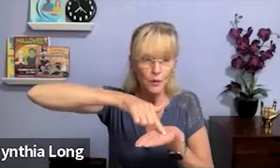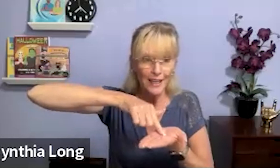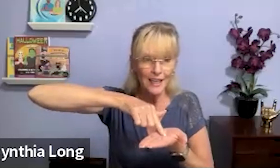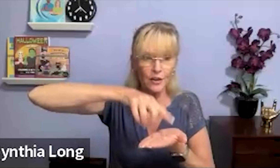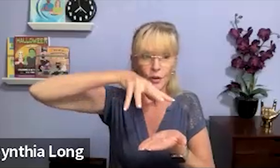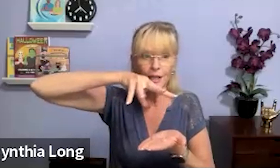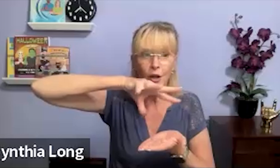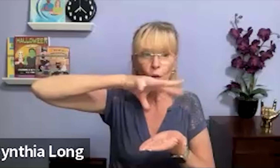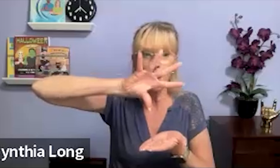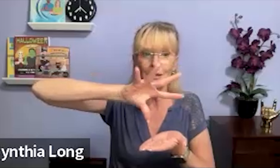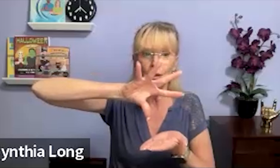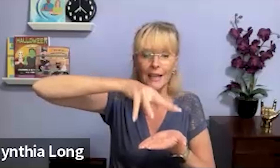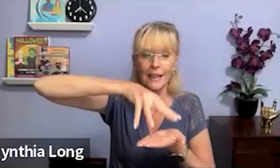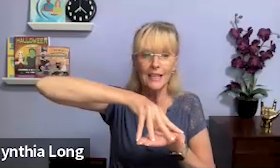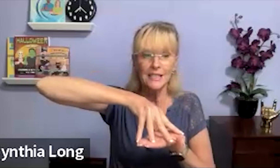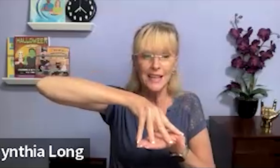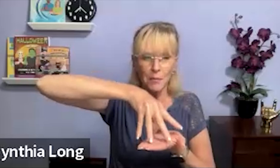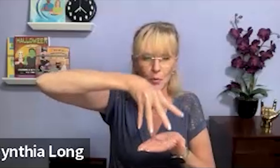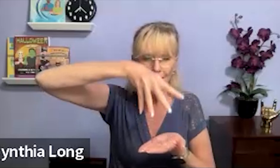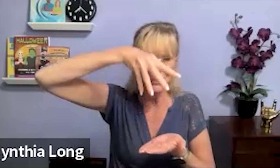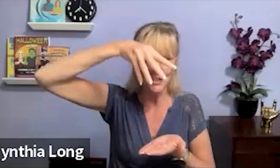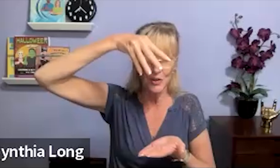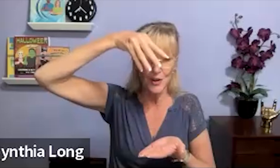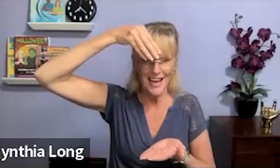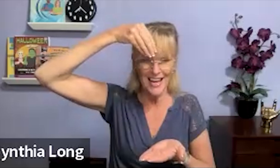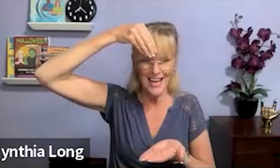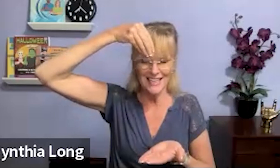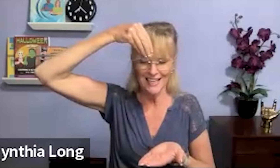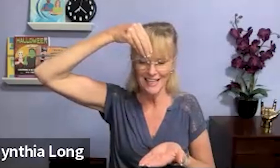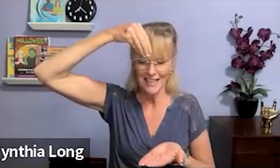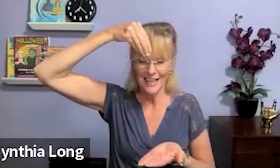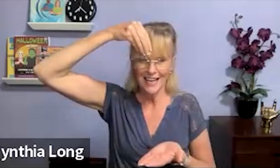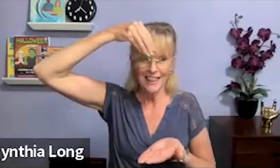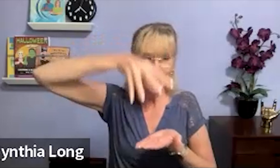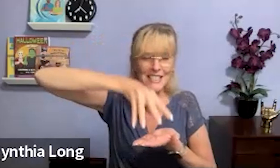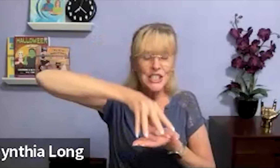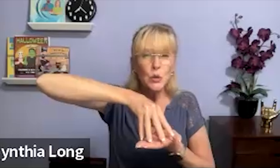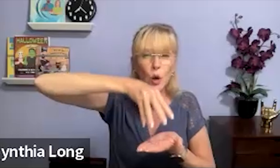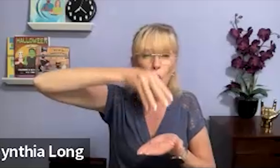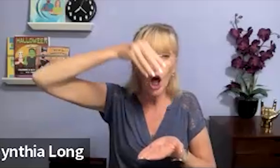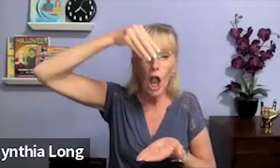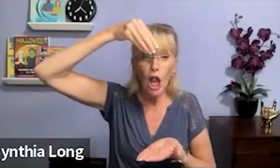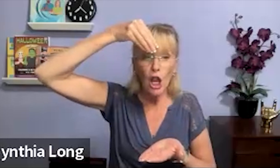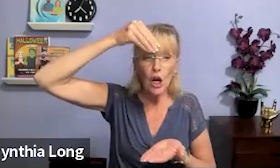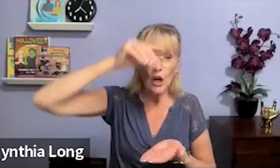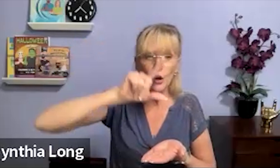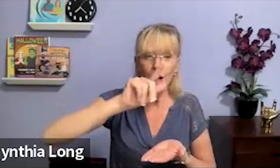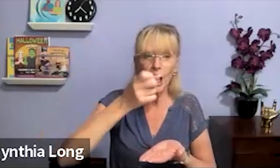right here. You're gonna grab it like this and bring it to your head. That is to learn.